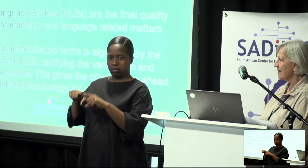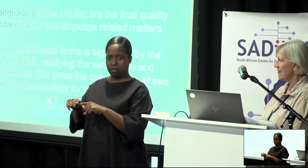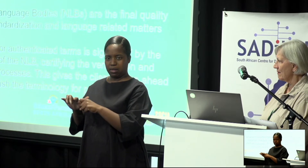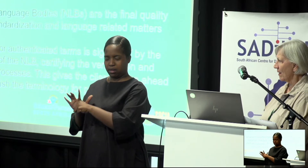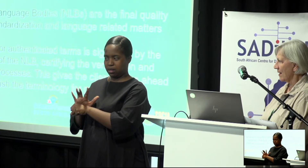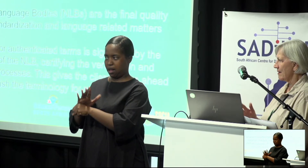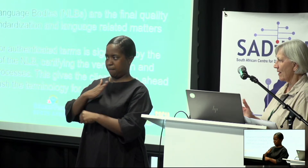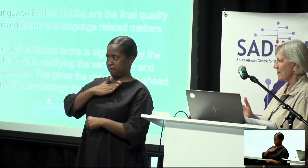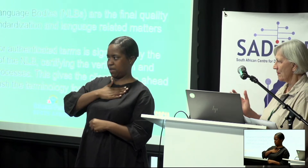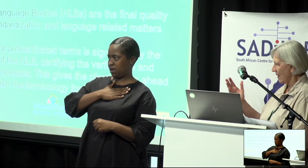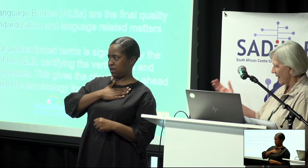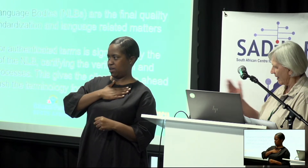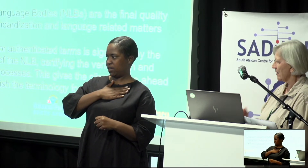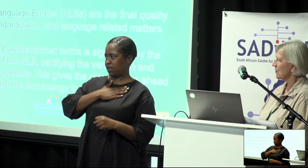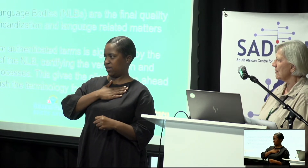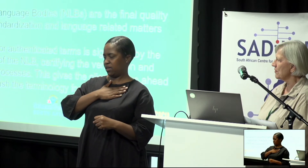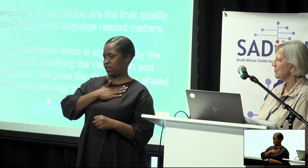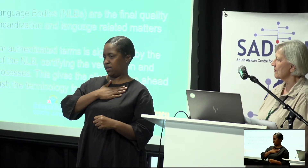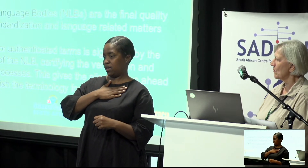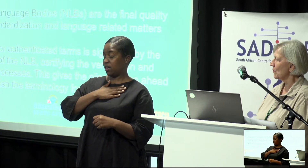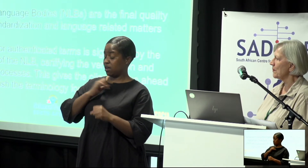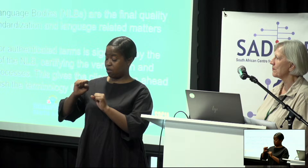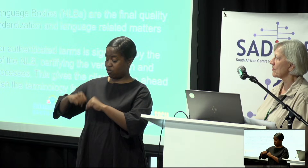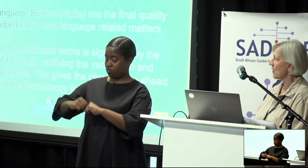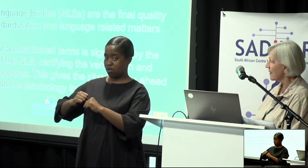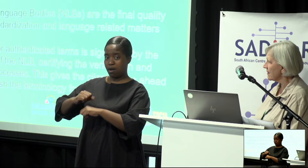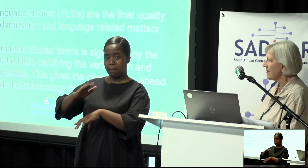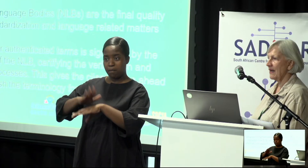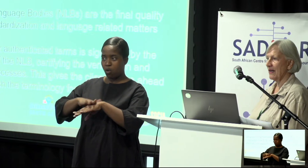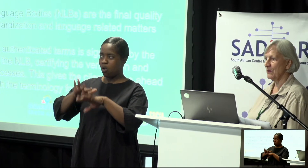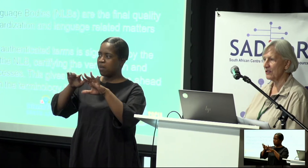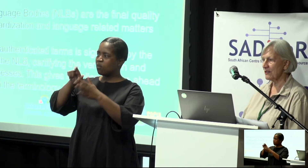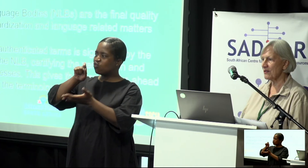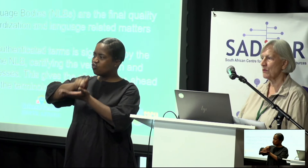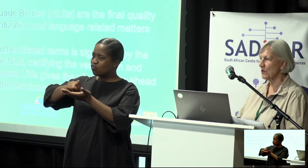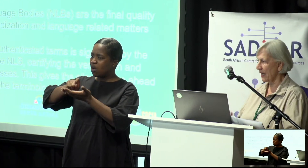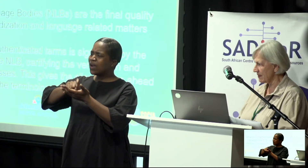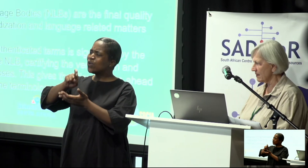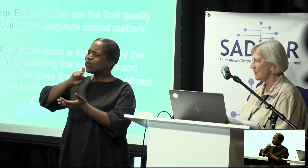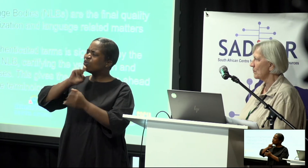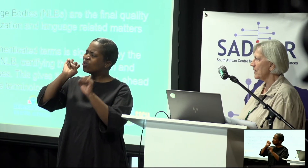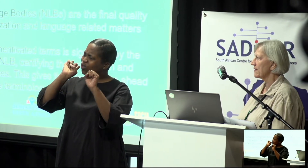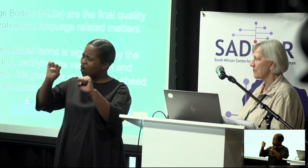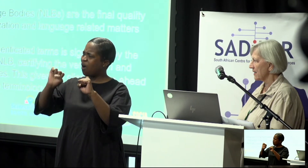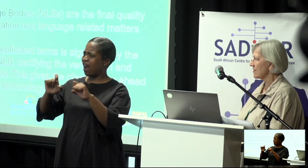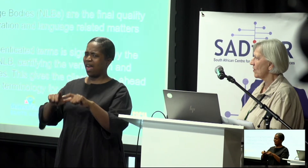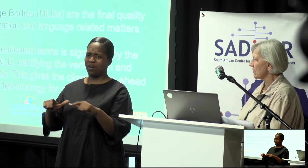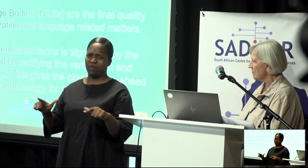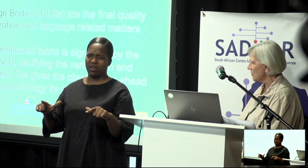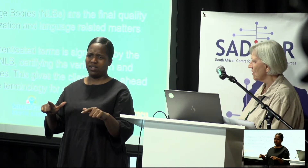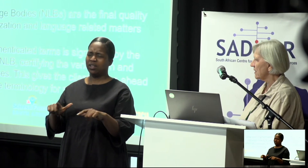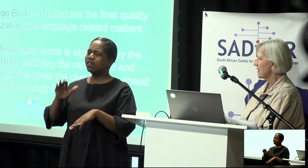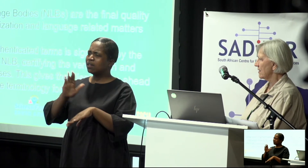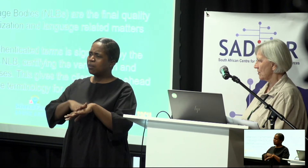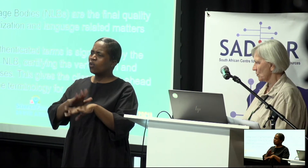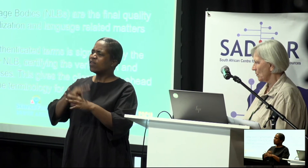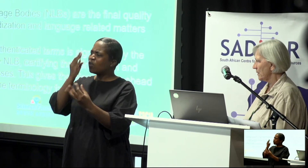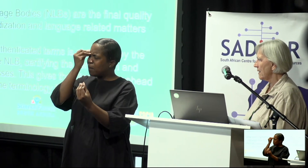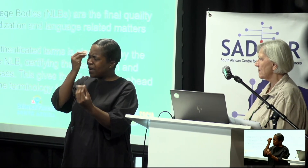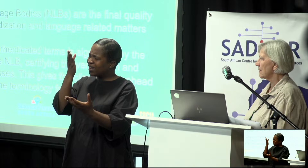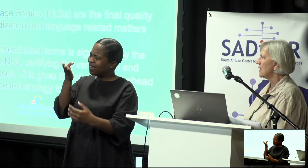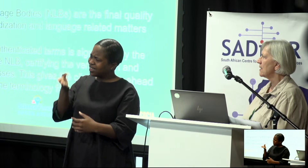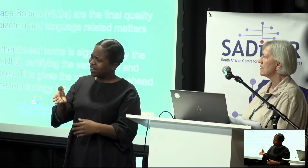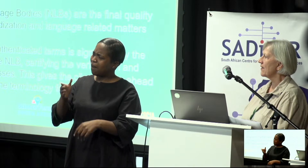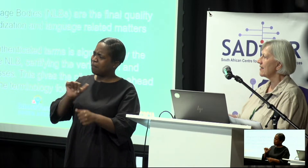And and I agree with you, the more people write in their languages, the more data there will be and the better the artificial intelligence